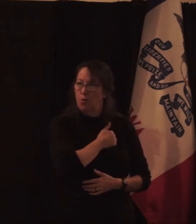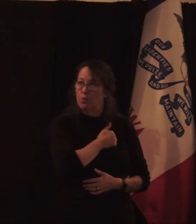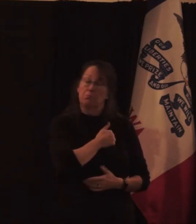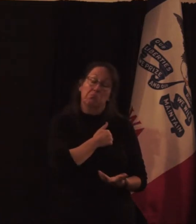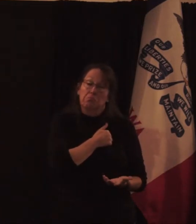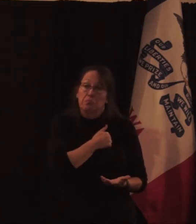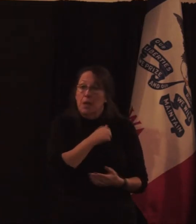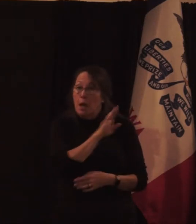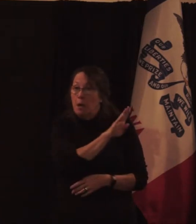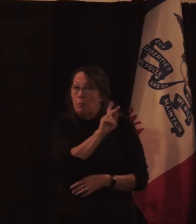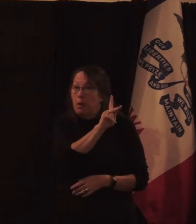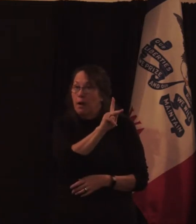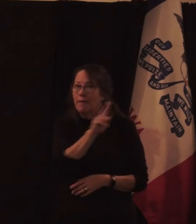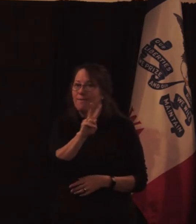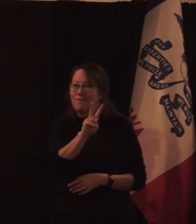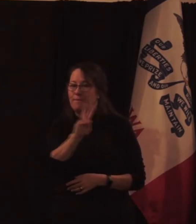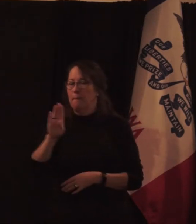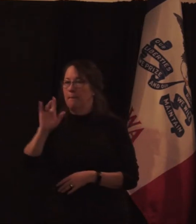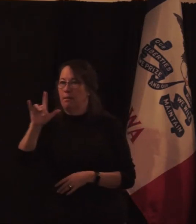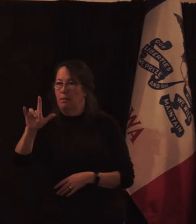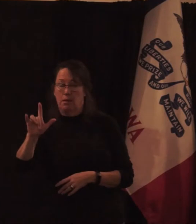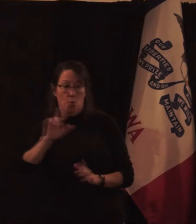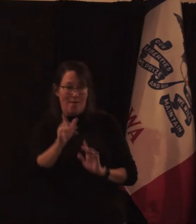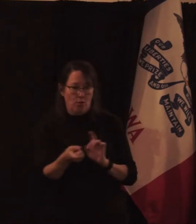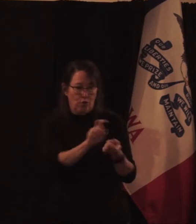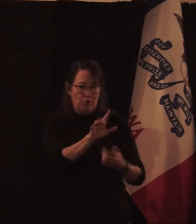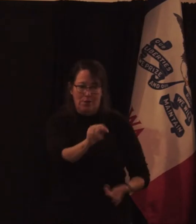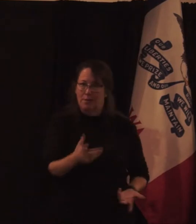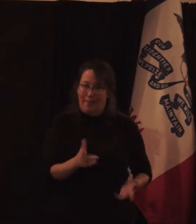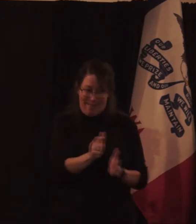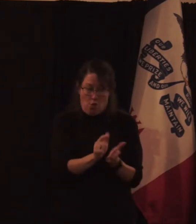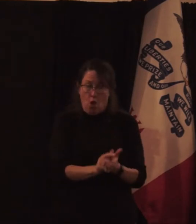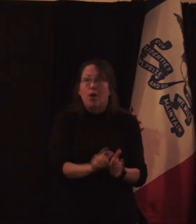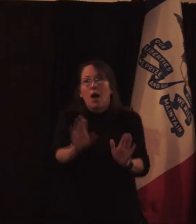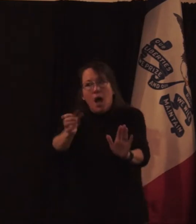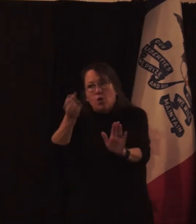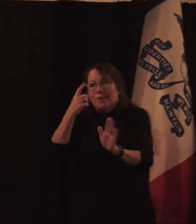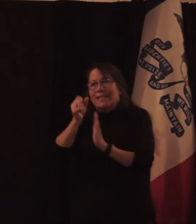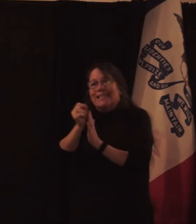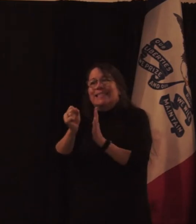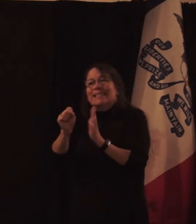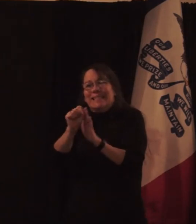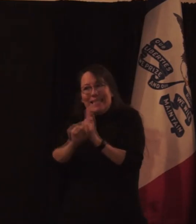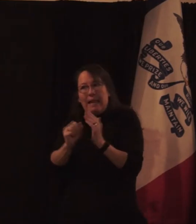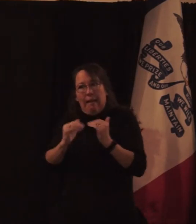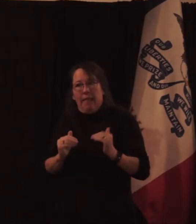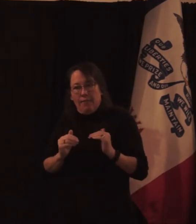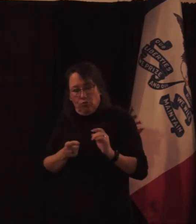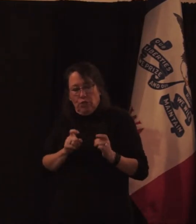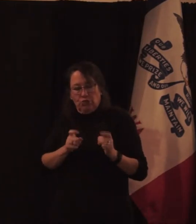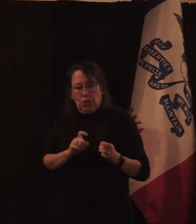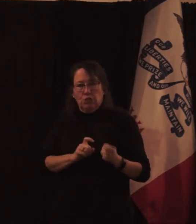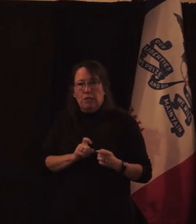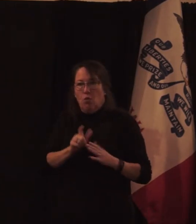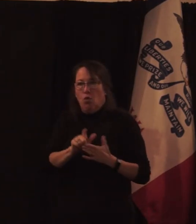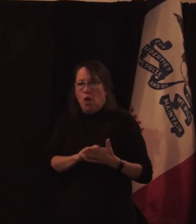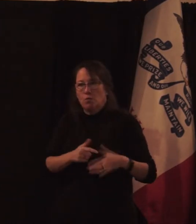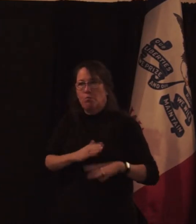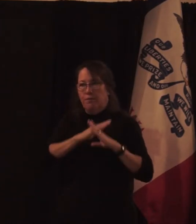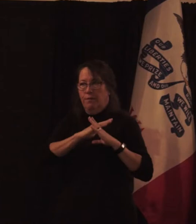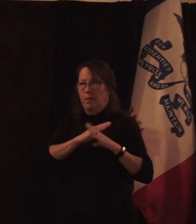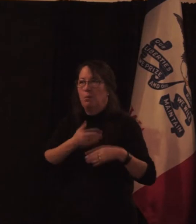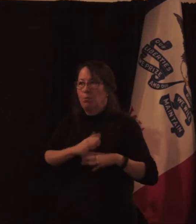Well, like Buck v. Bell. We've never changed the law. Now, states have done this. States have changed different laws and prohibited